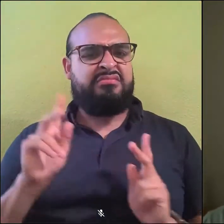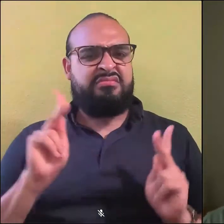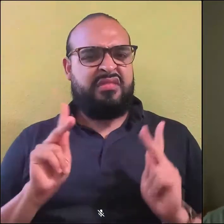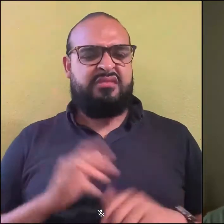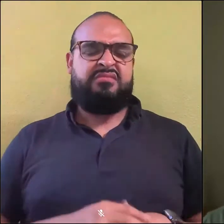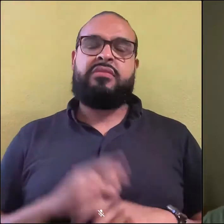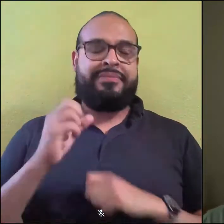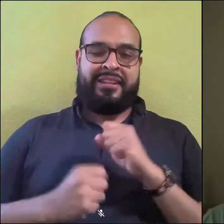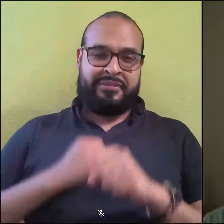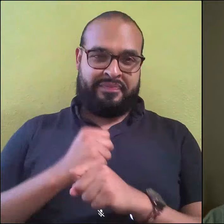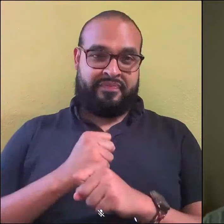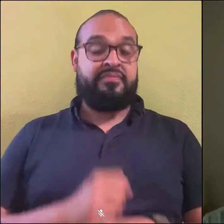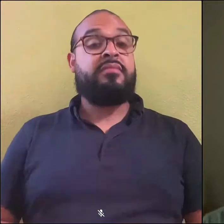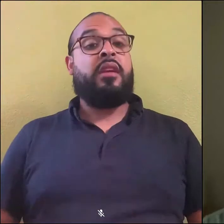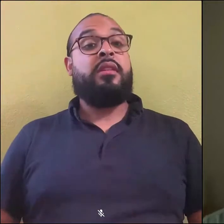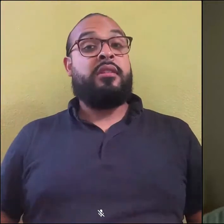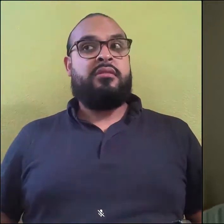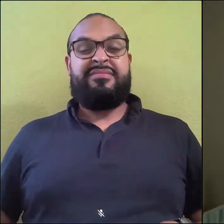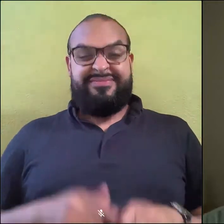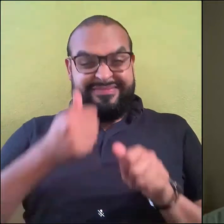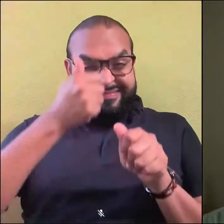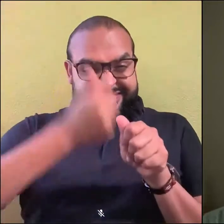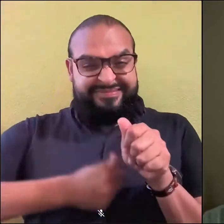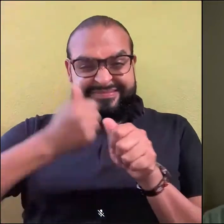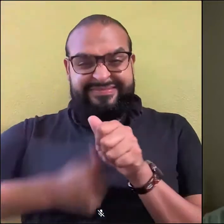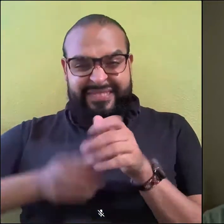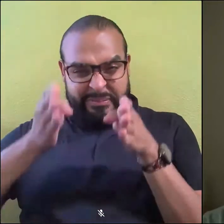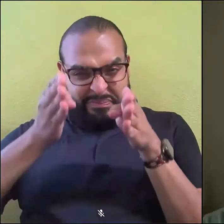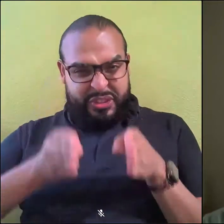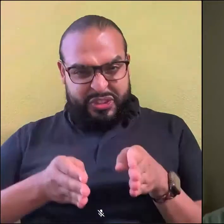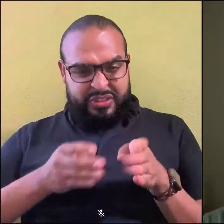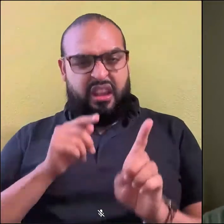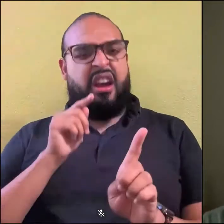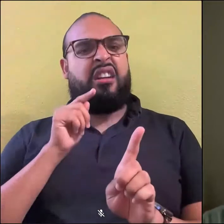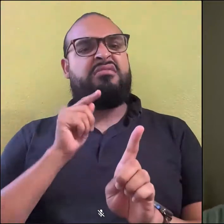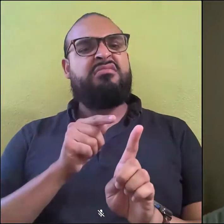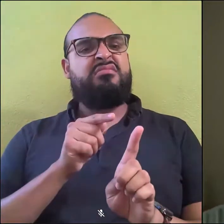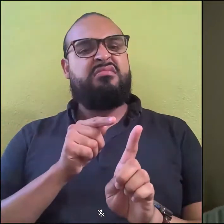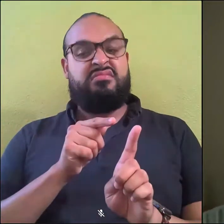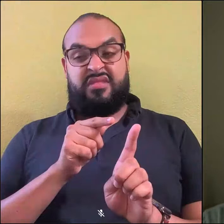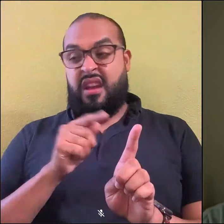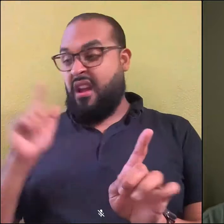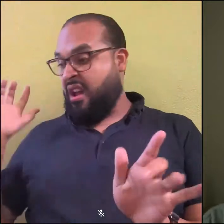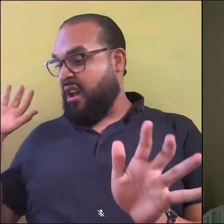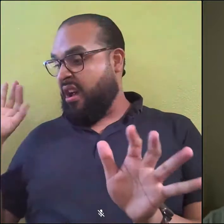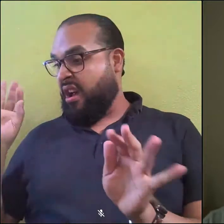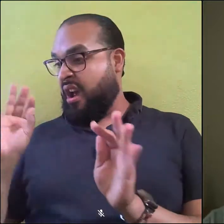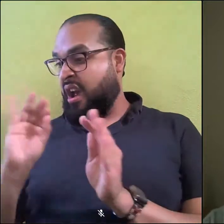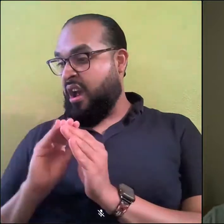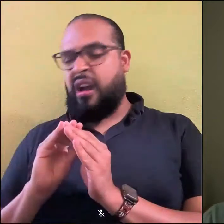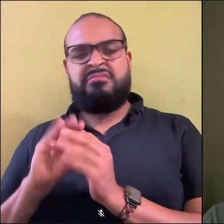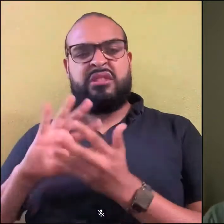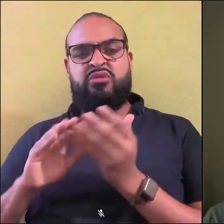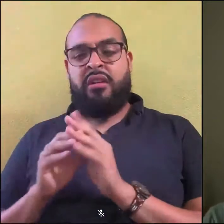person who is on the planet today represents the latest chapter in a story, a unique